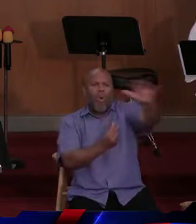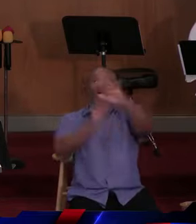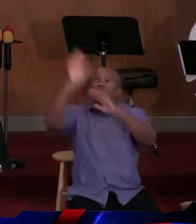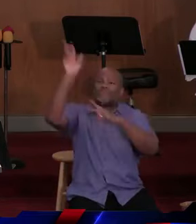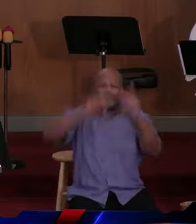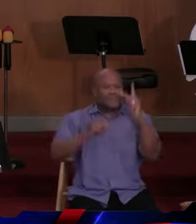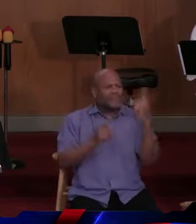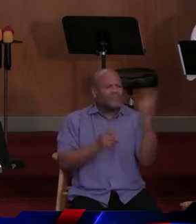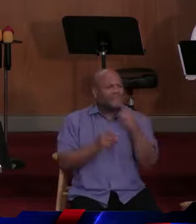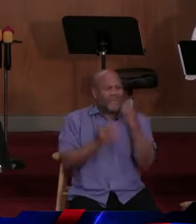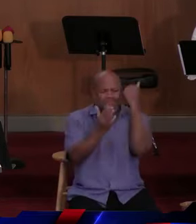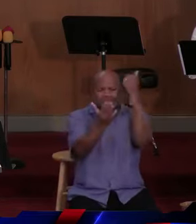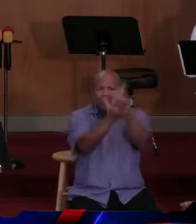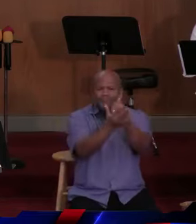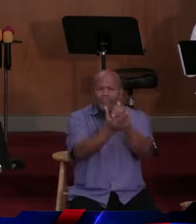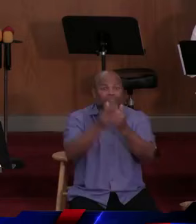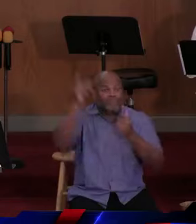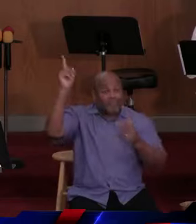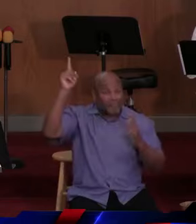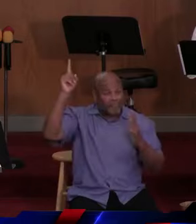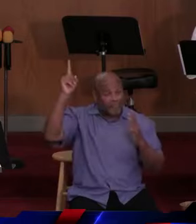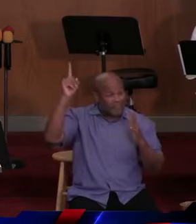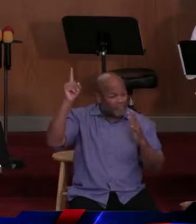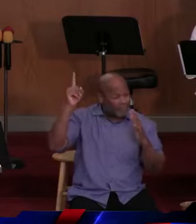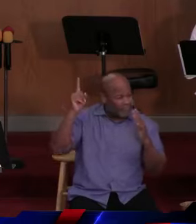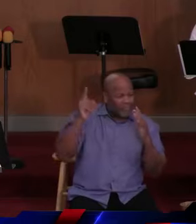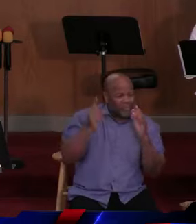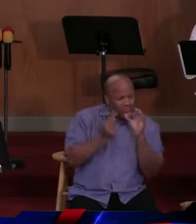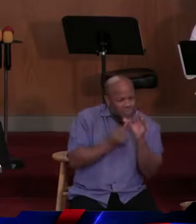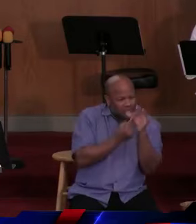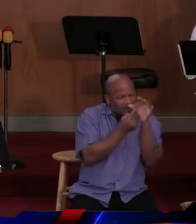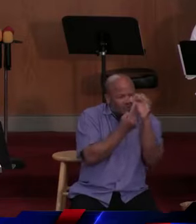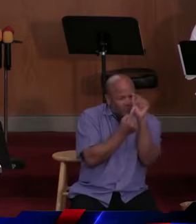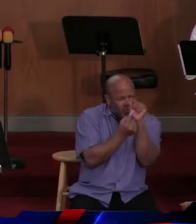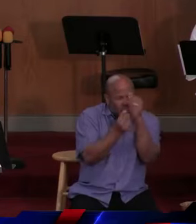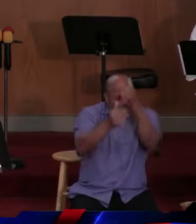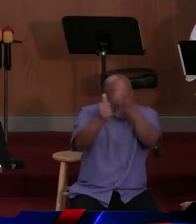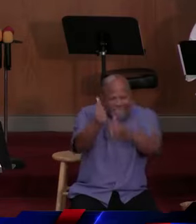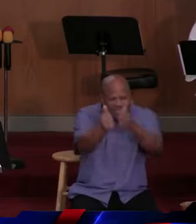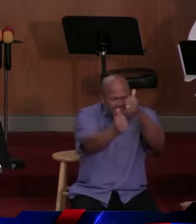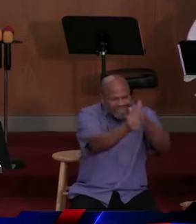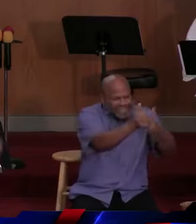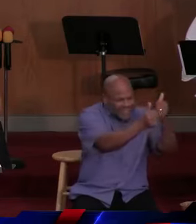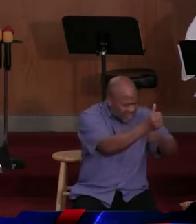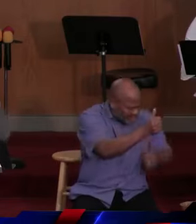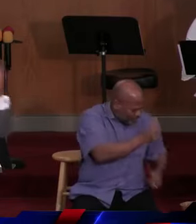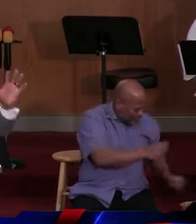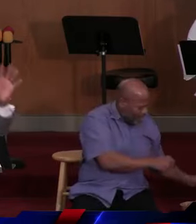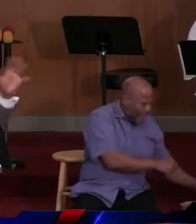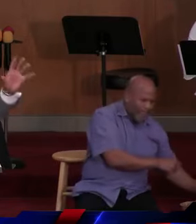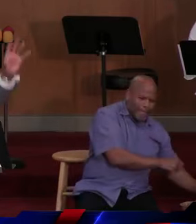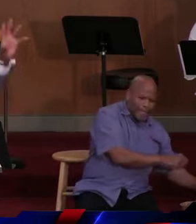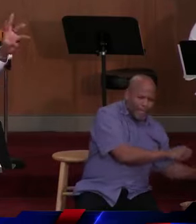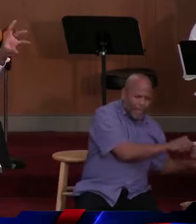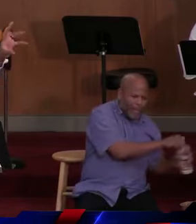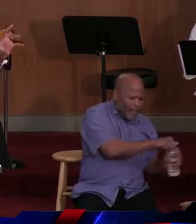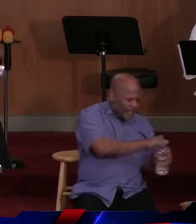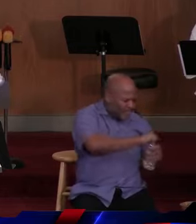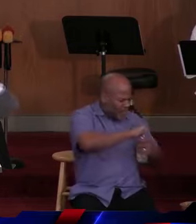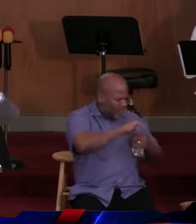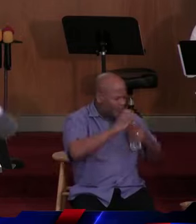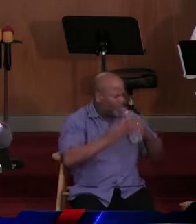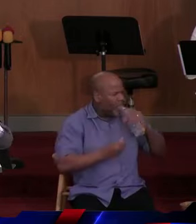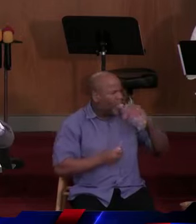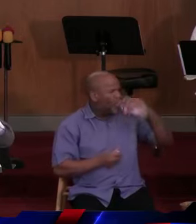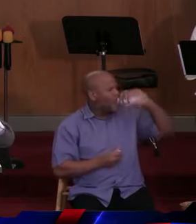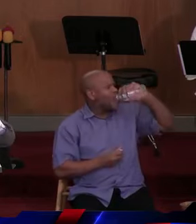amen. And there, God has a particular anointing for you. Now here it is. If you're not receptive